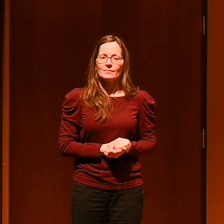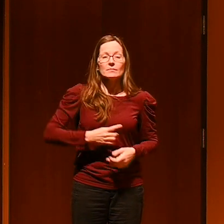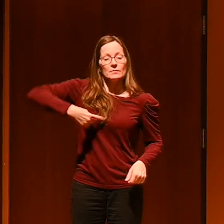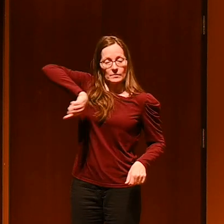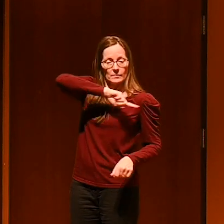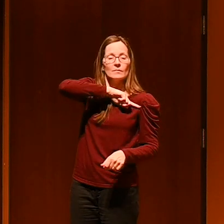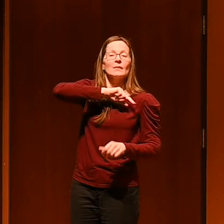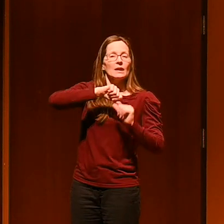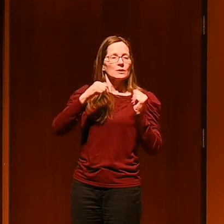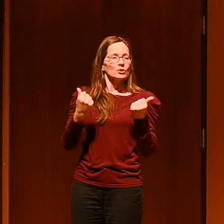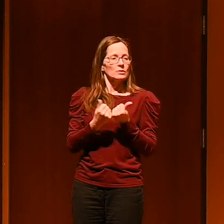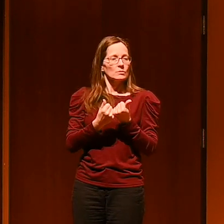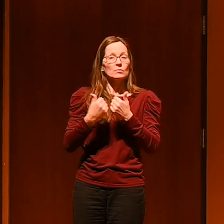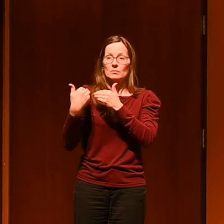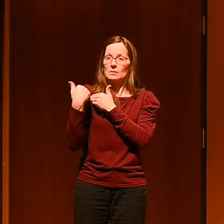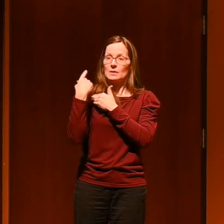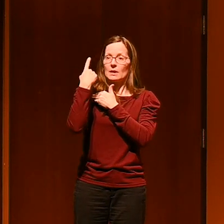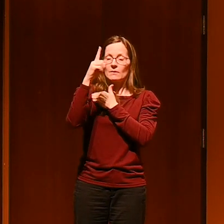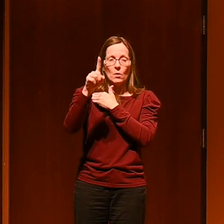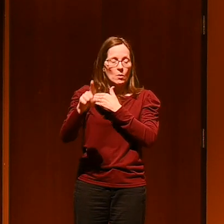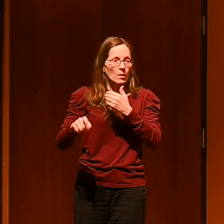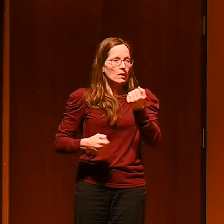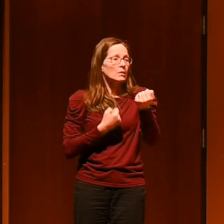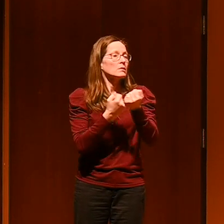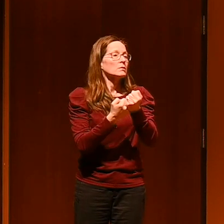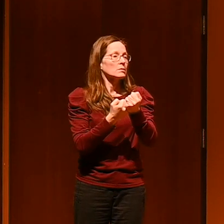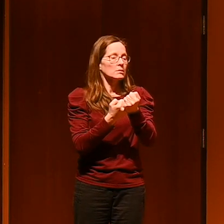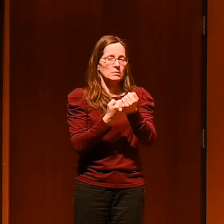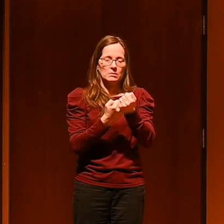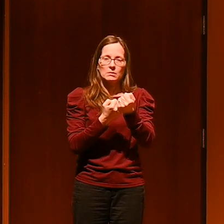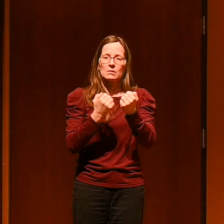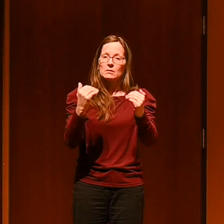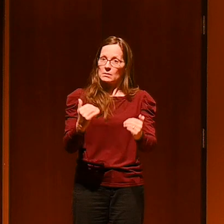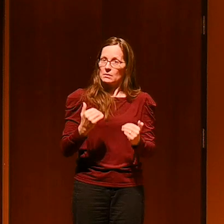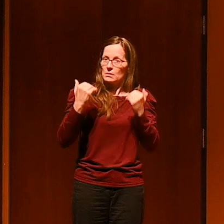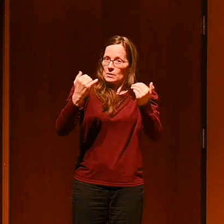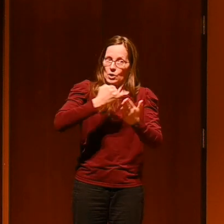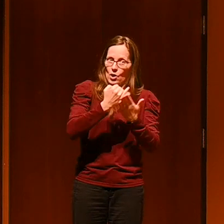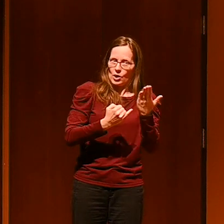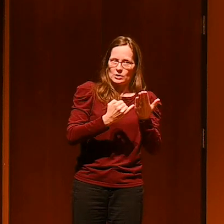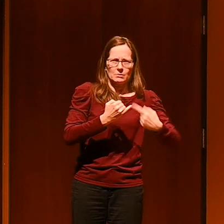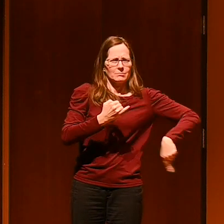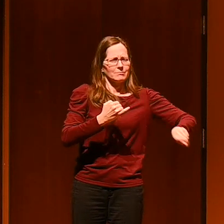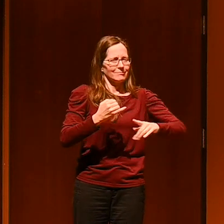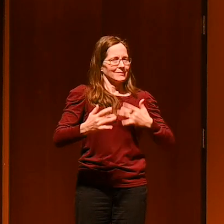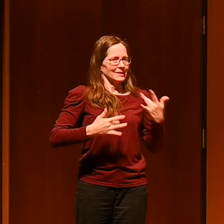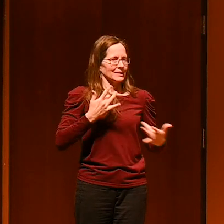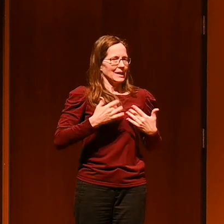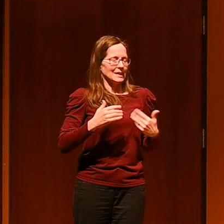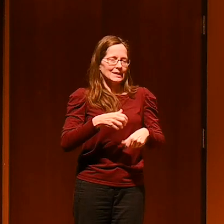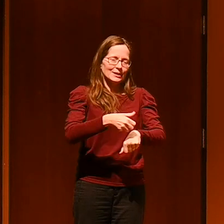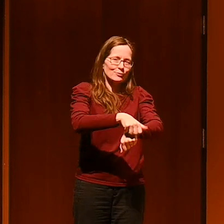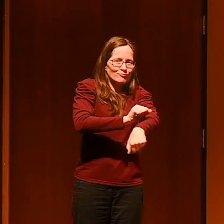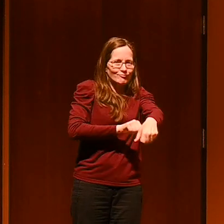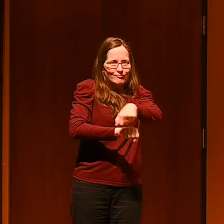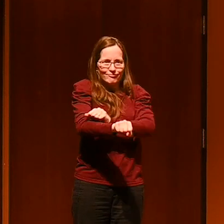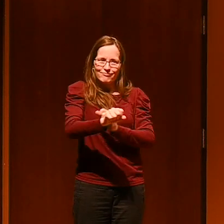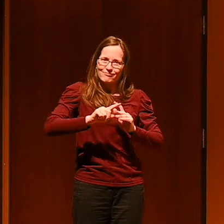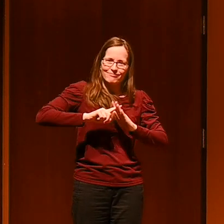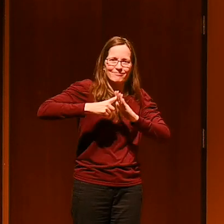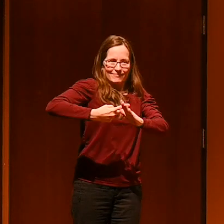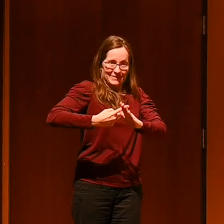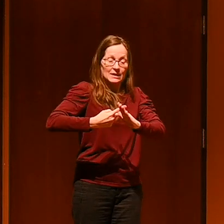advocating, supporting, and advancing the arts countywide, all of us at the Arts Council are excited to get started. Immediately following this